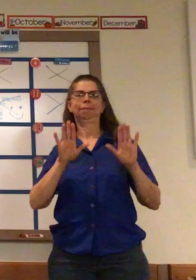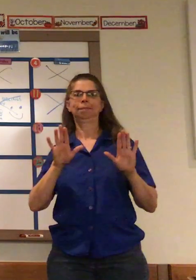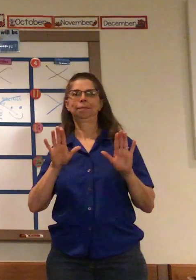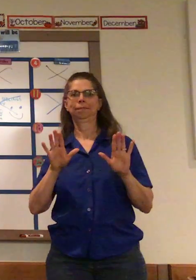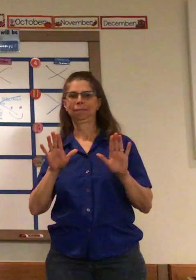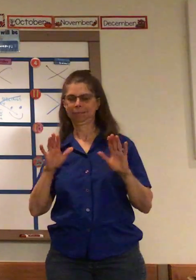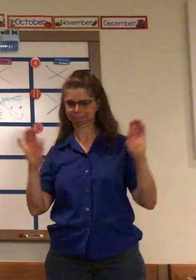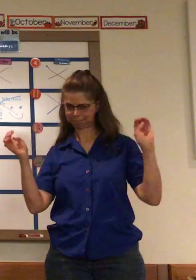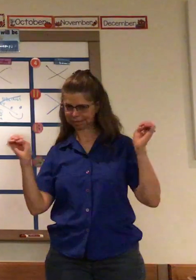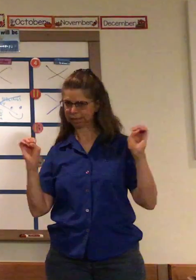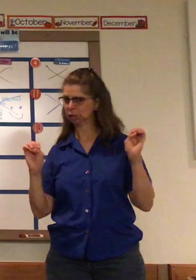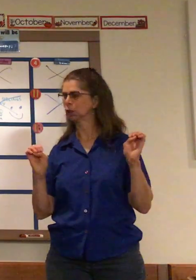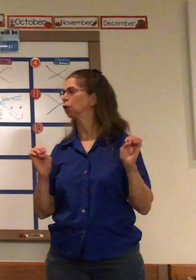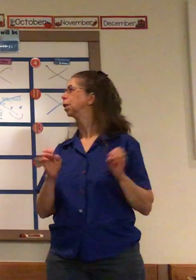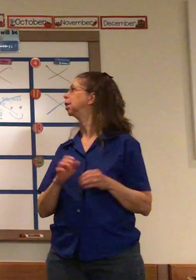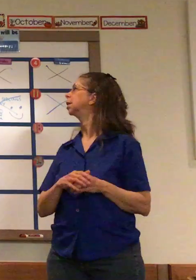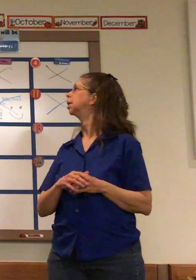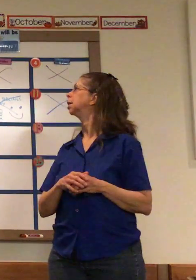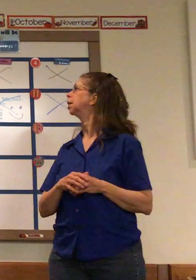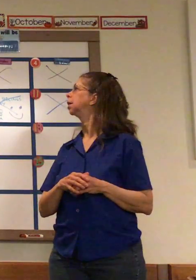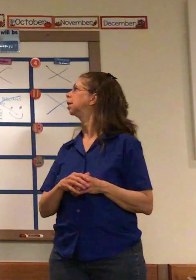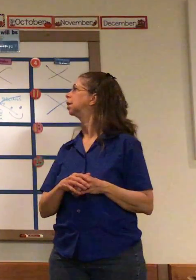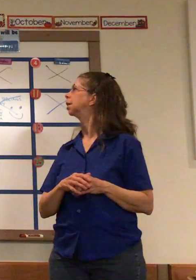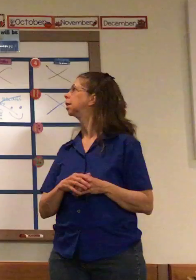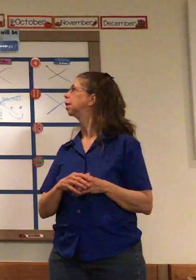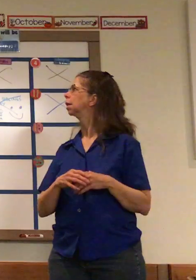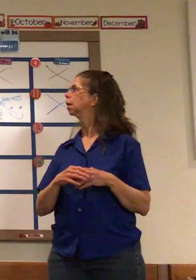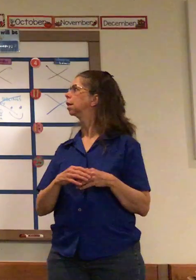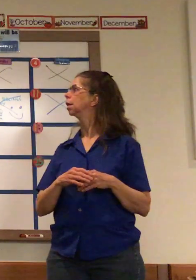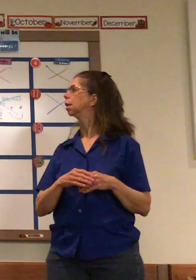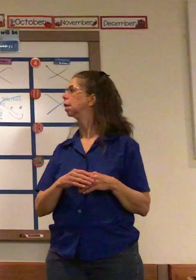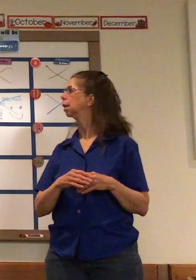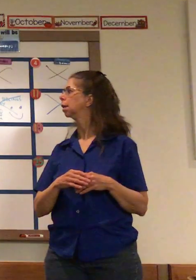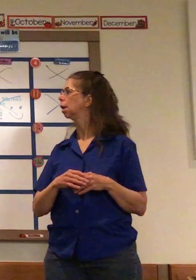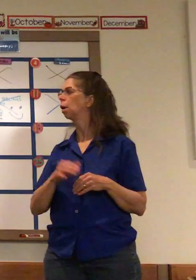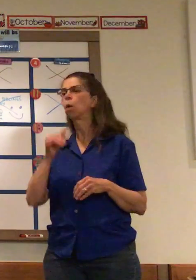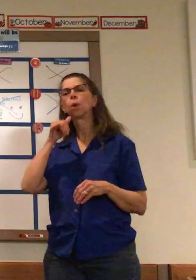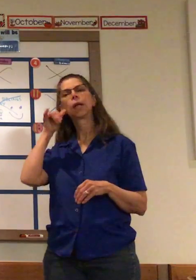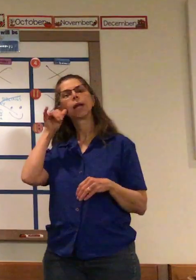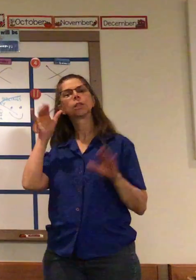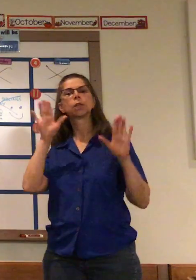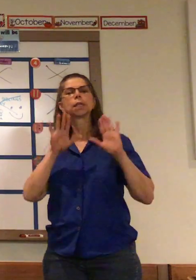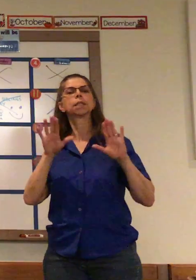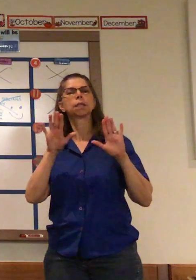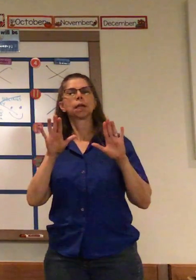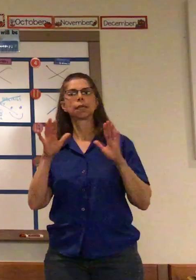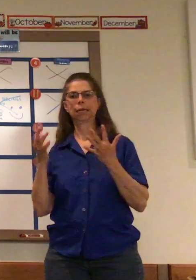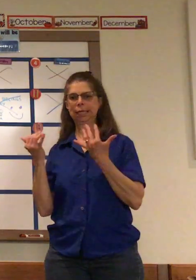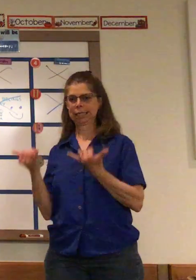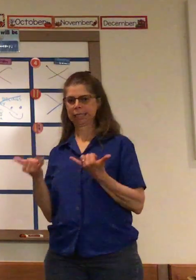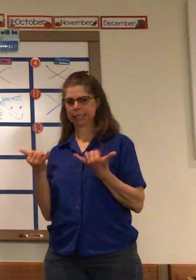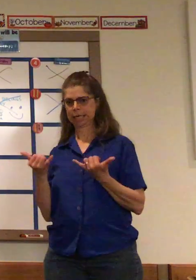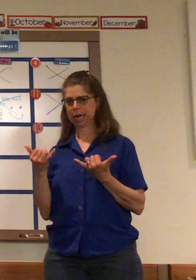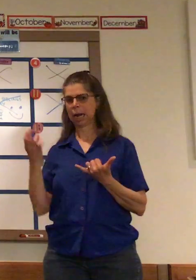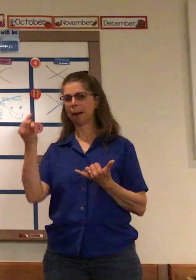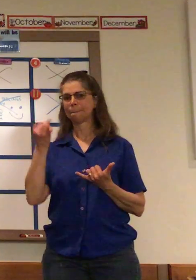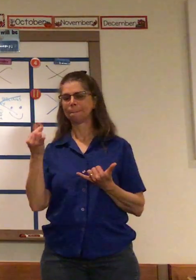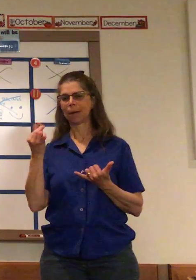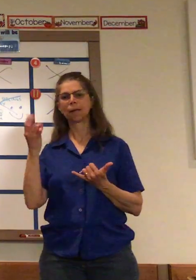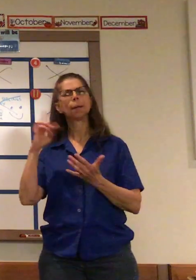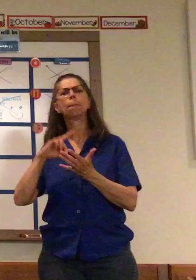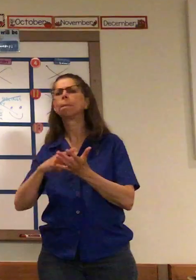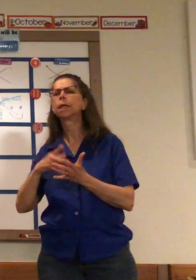It was Easter. So if yesterday was Sunday, today is